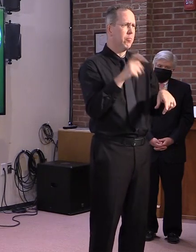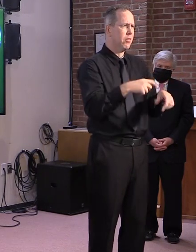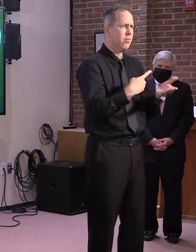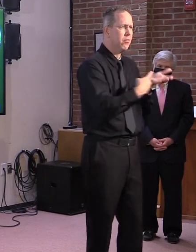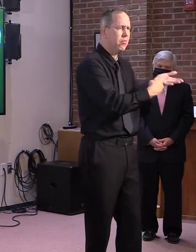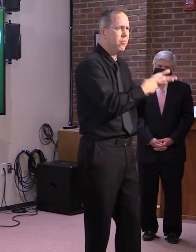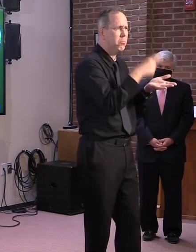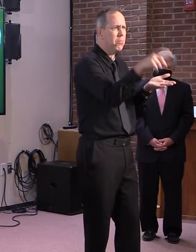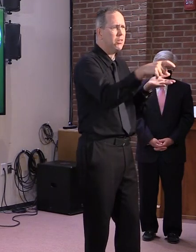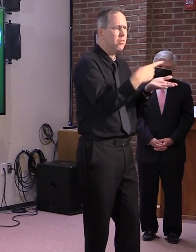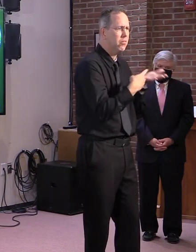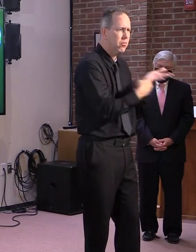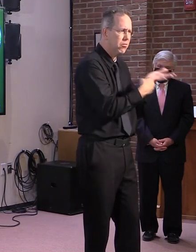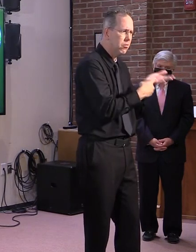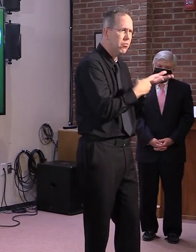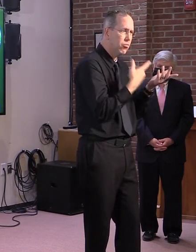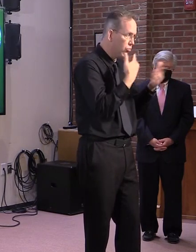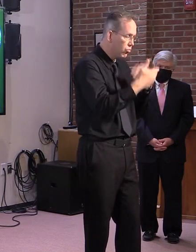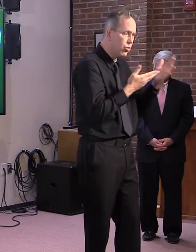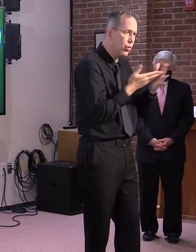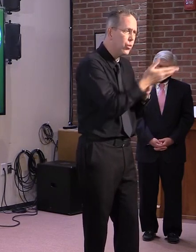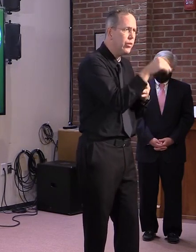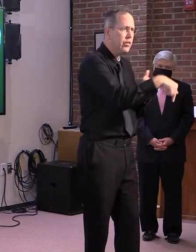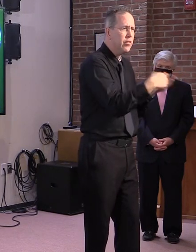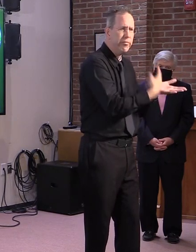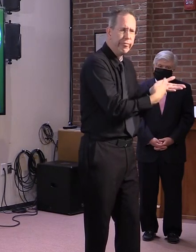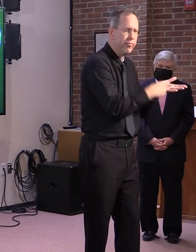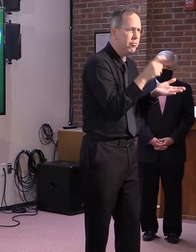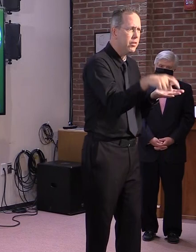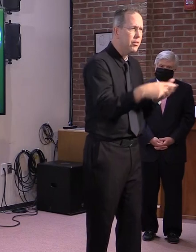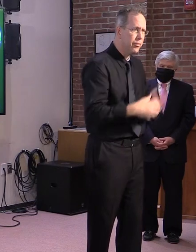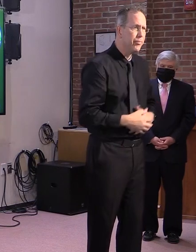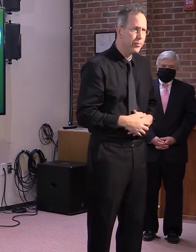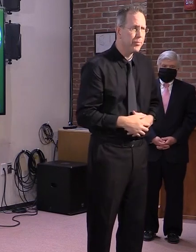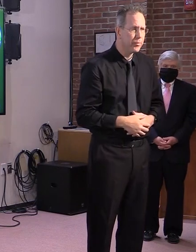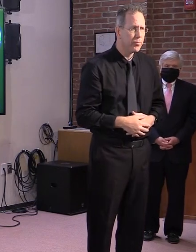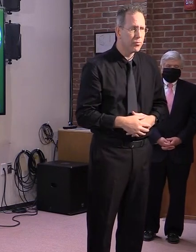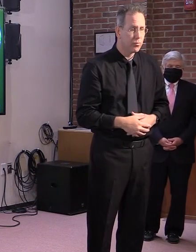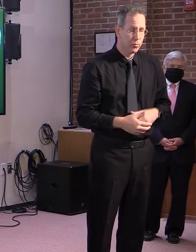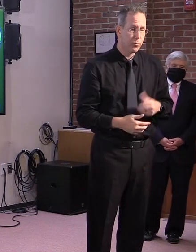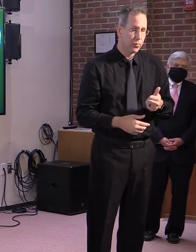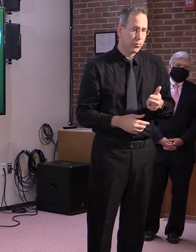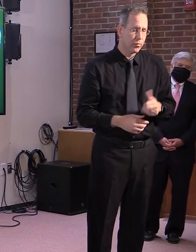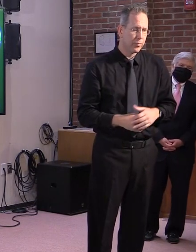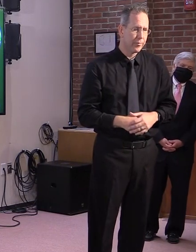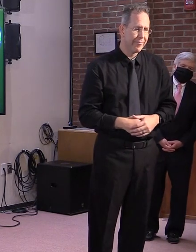Thank you. Joel, Burlington Free Press.